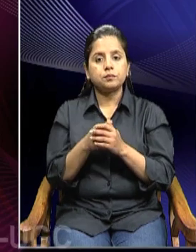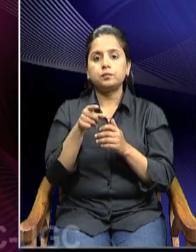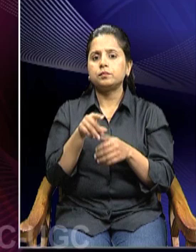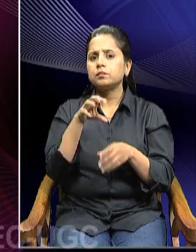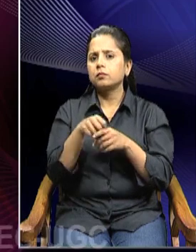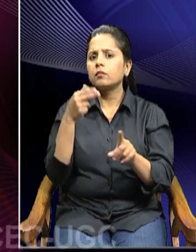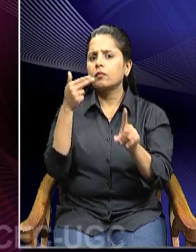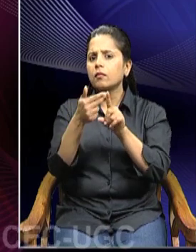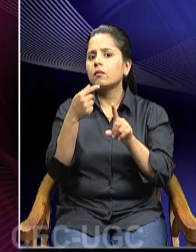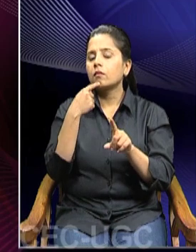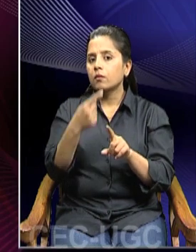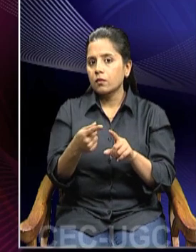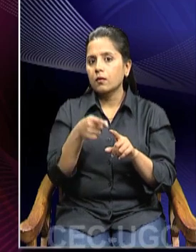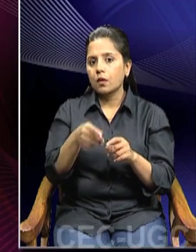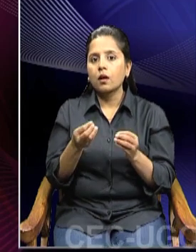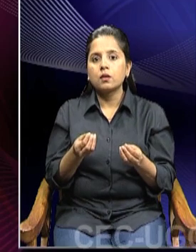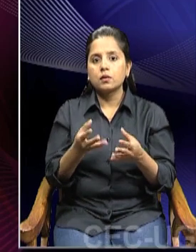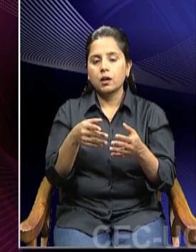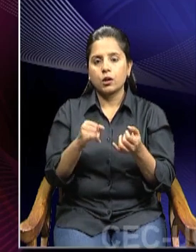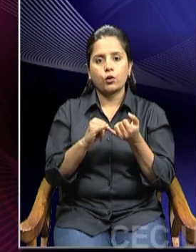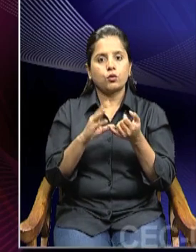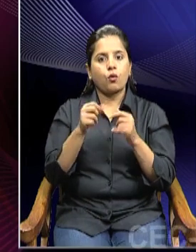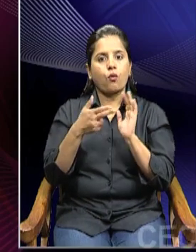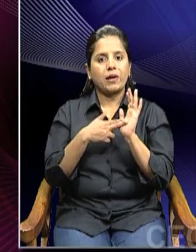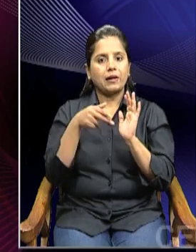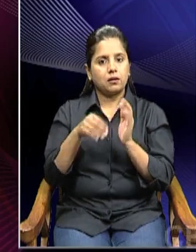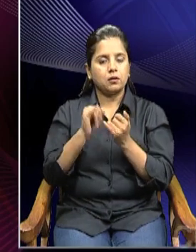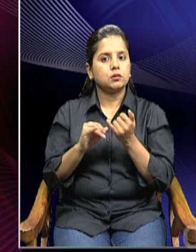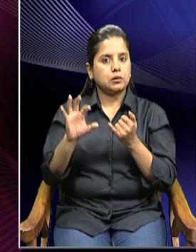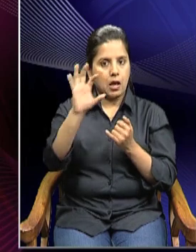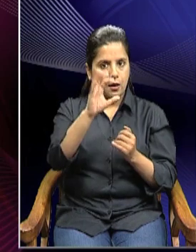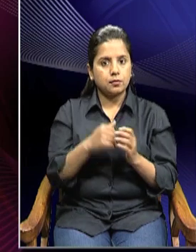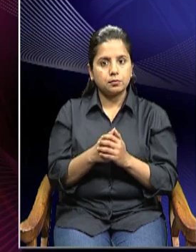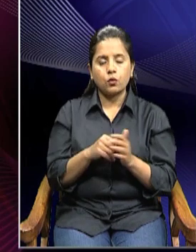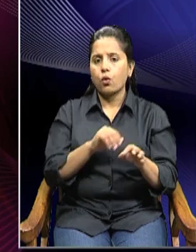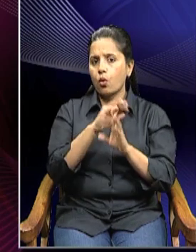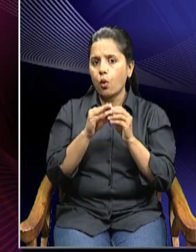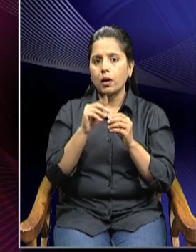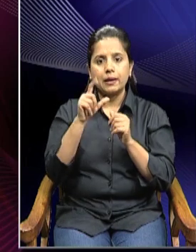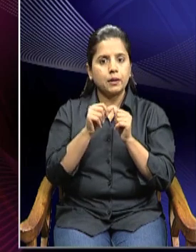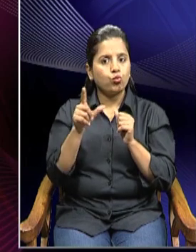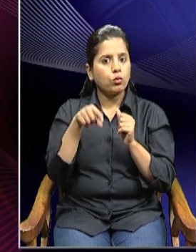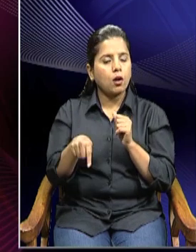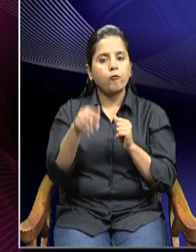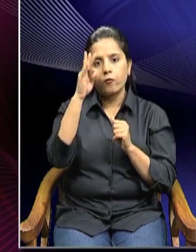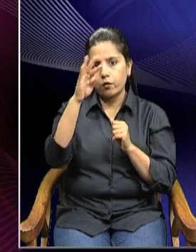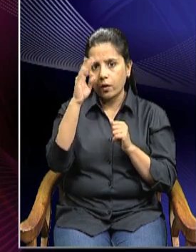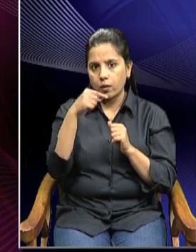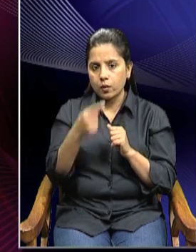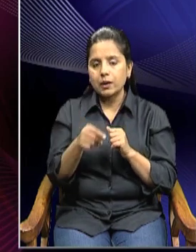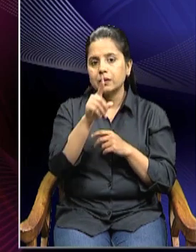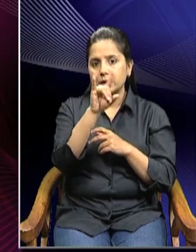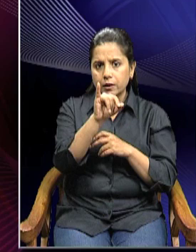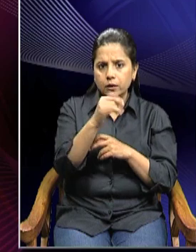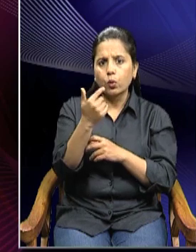as the beginning of sovereign states. All the liberal philosophers of the 16th